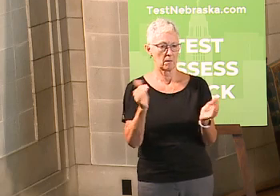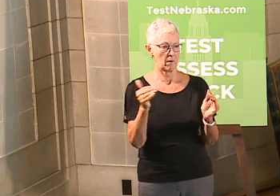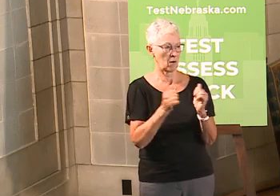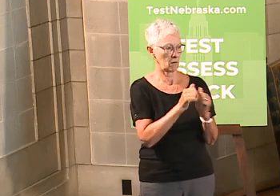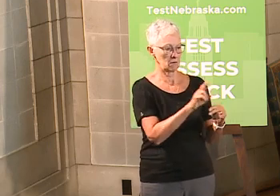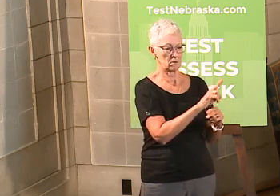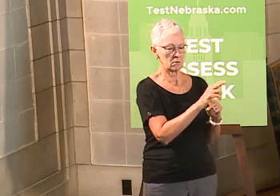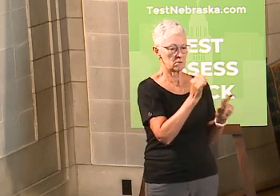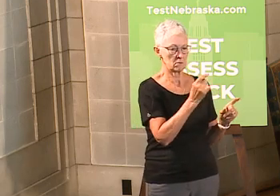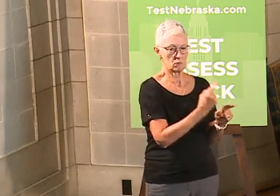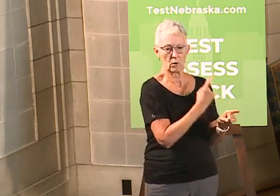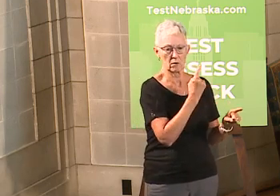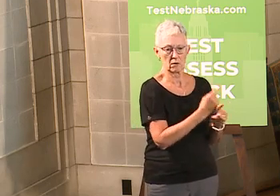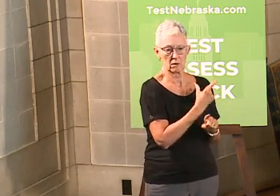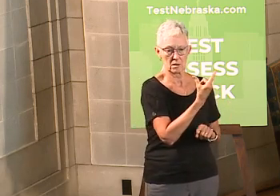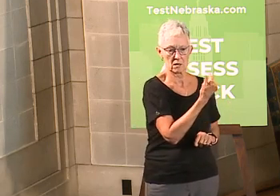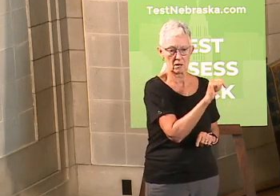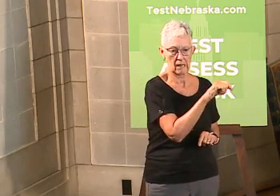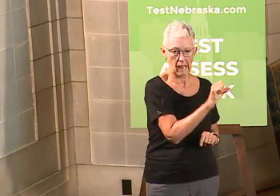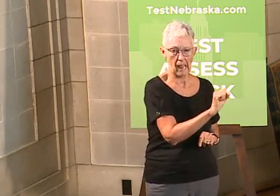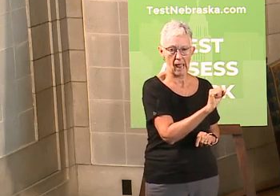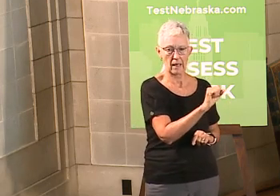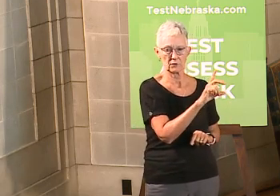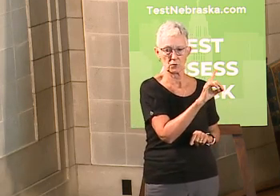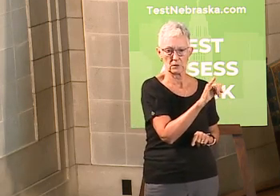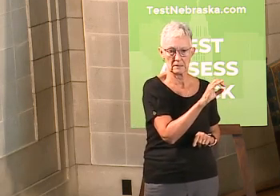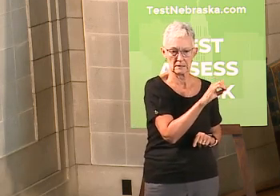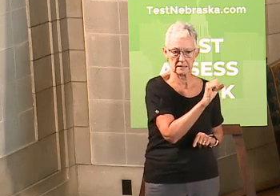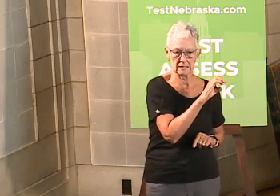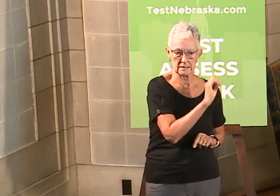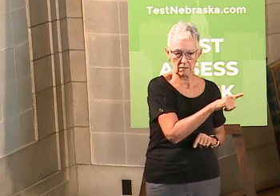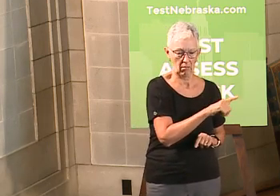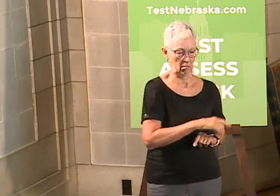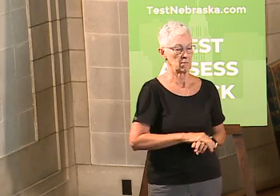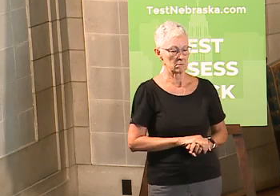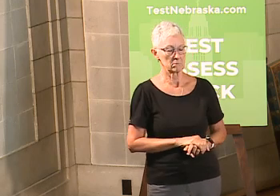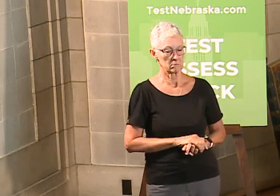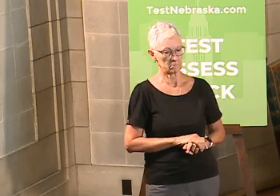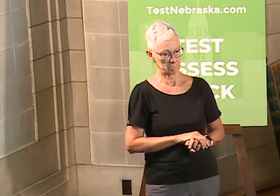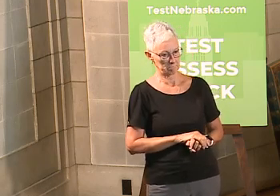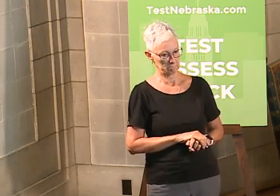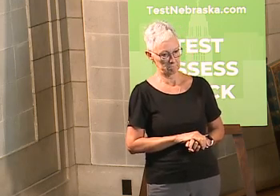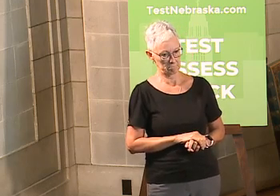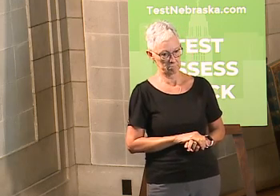Trust to take up. That's an environmental issue. Sure. At